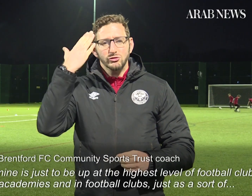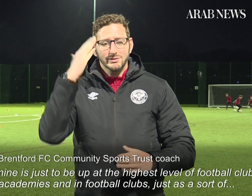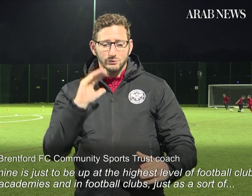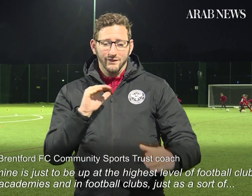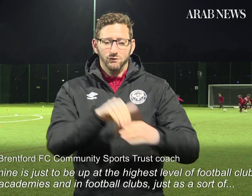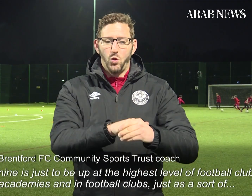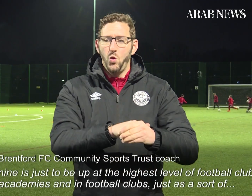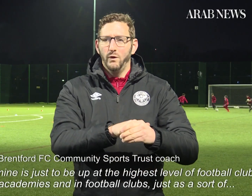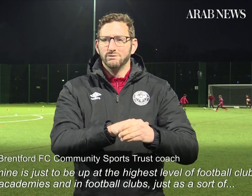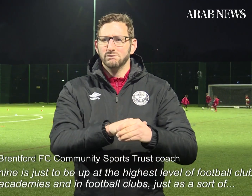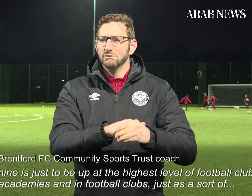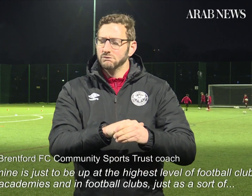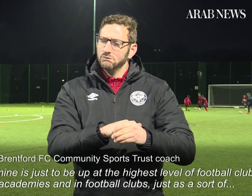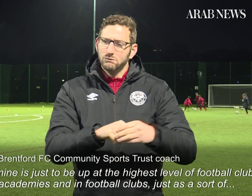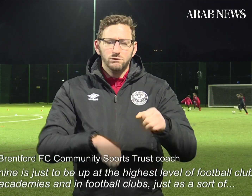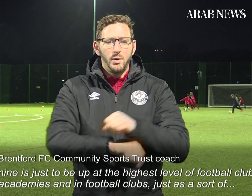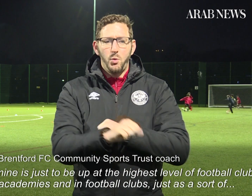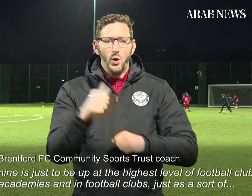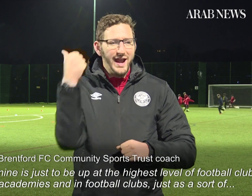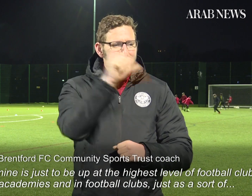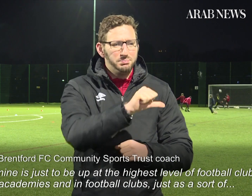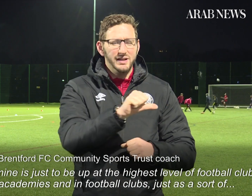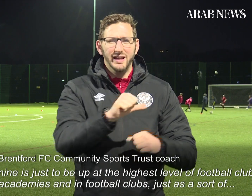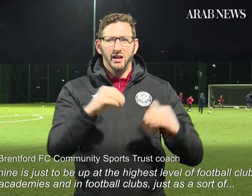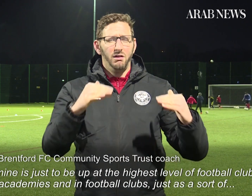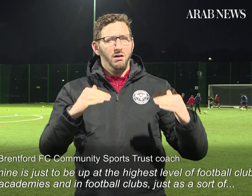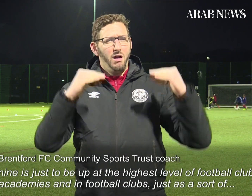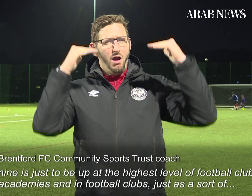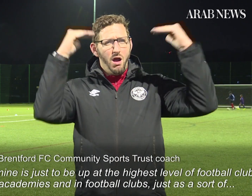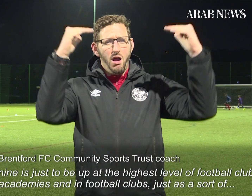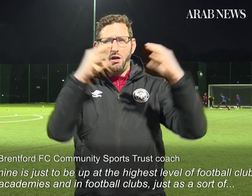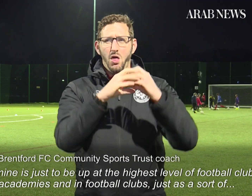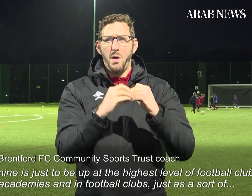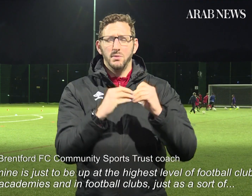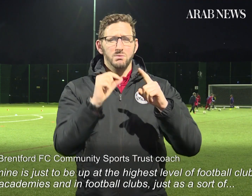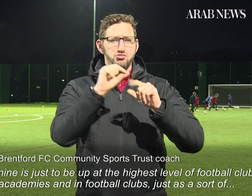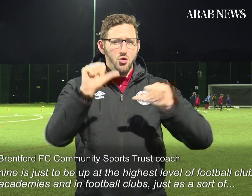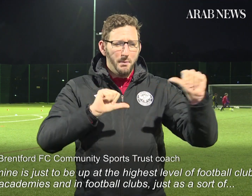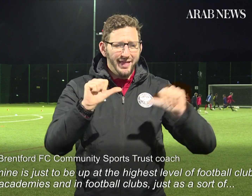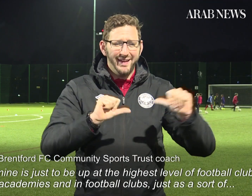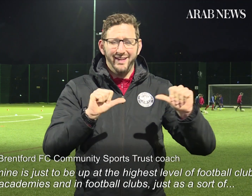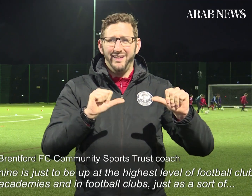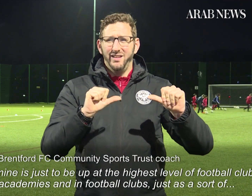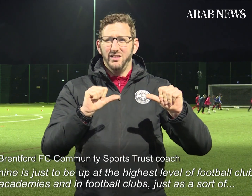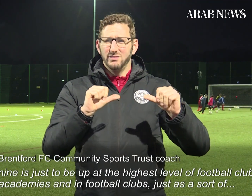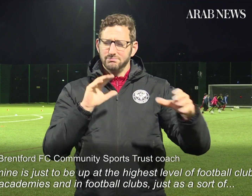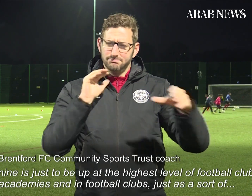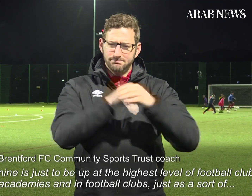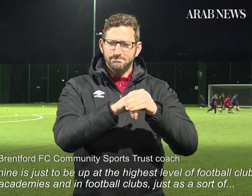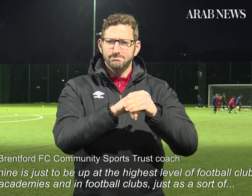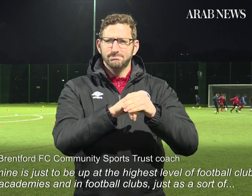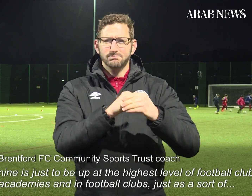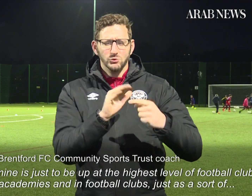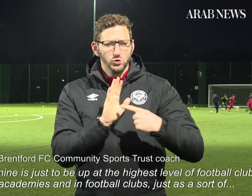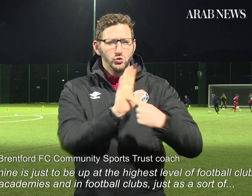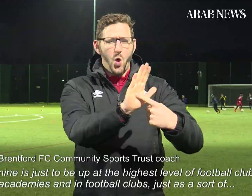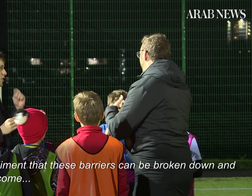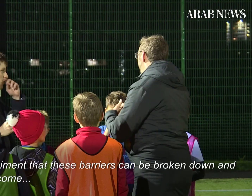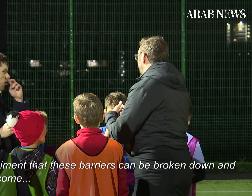A dream of mine is just to be at the highest level of football club and football academies and in football clubs, just as a sort of living